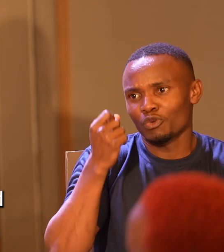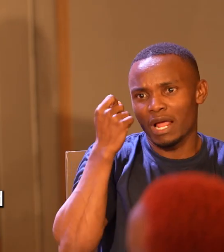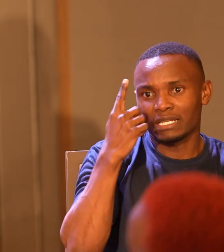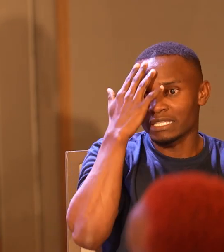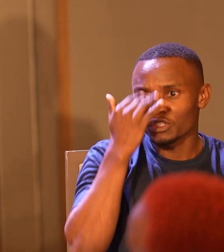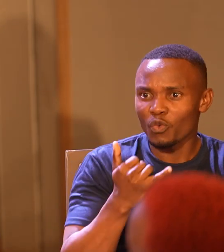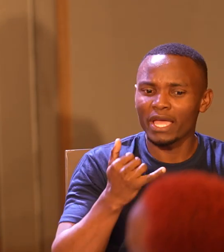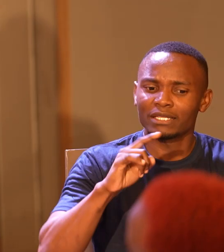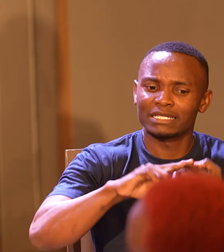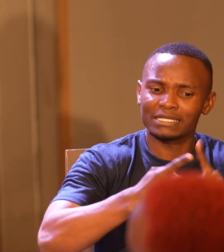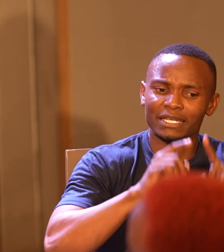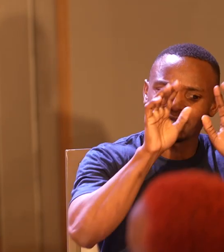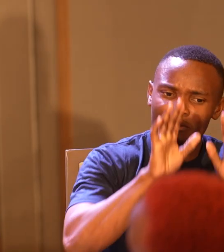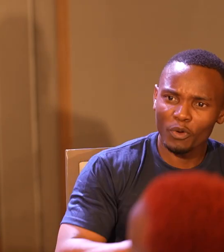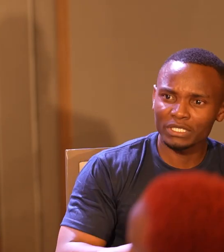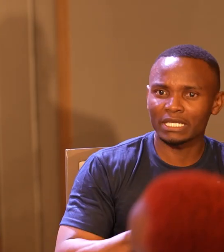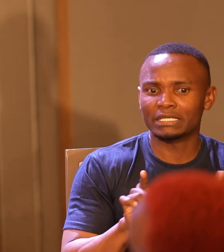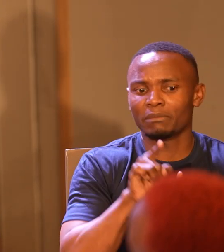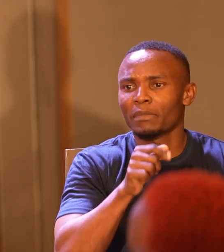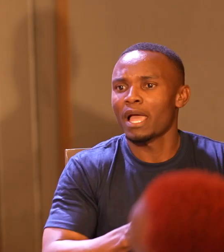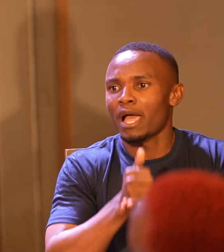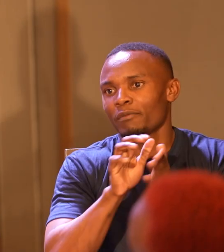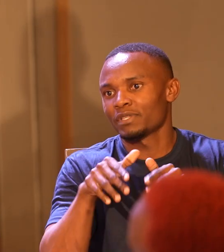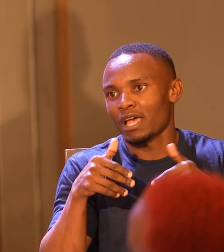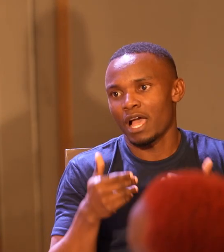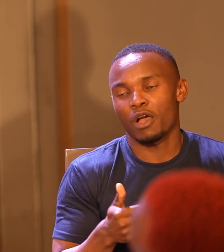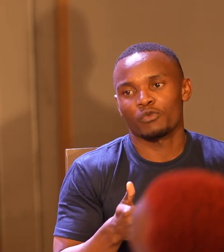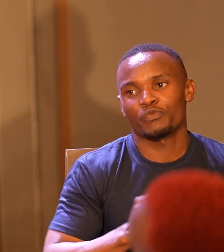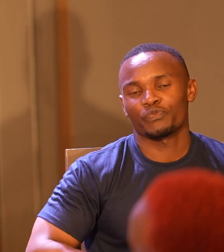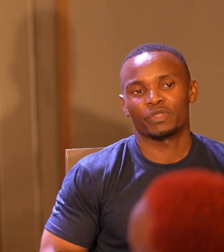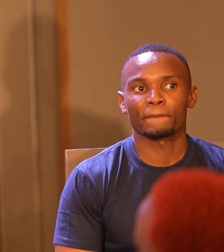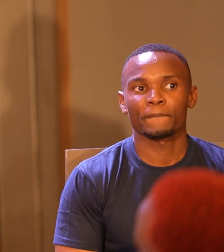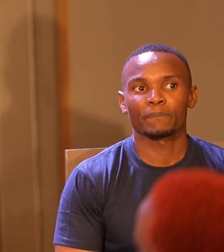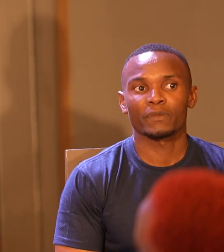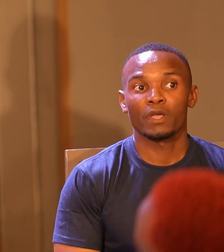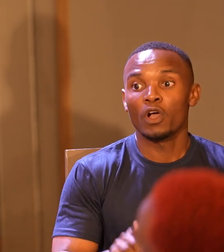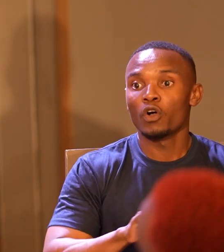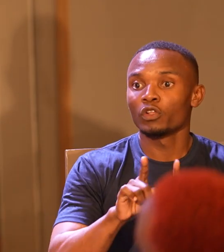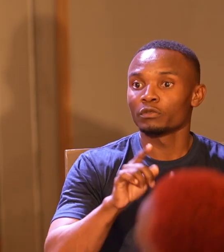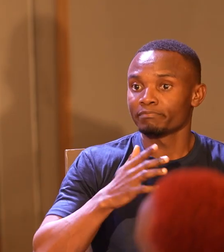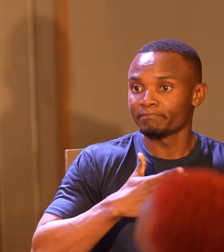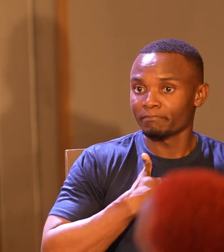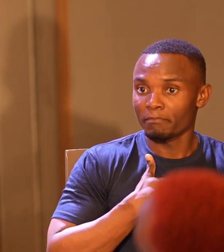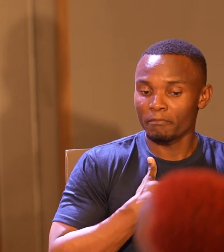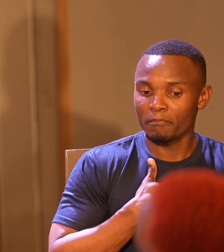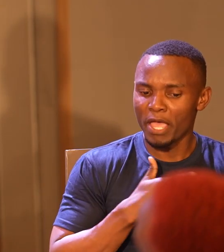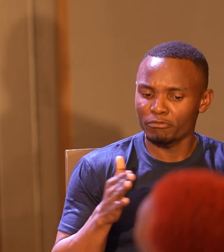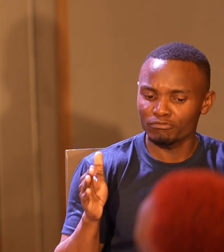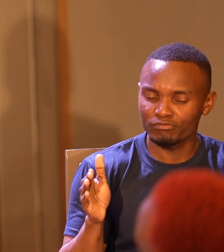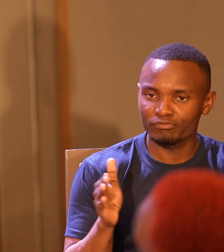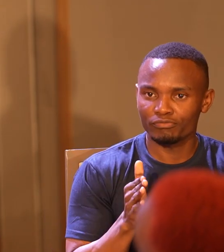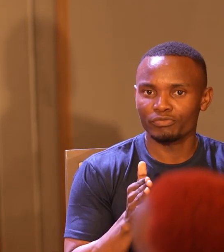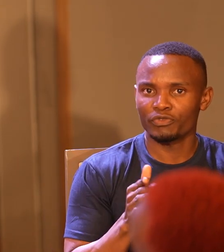they're important, their relevance and place in society. My brief highlight